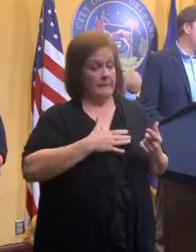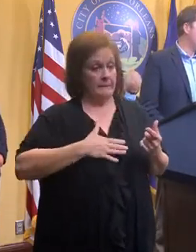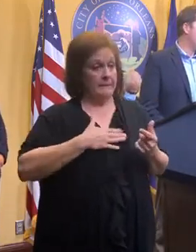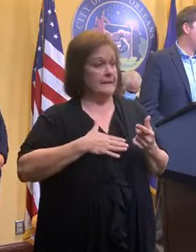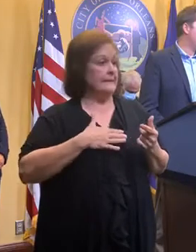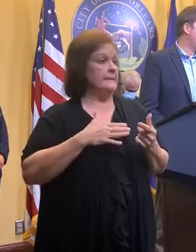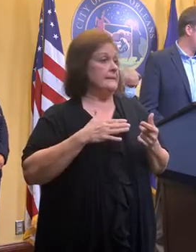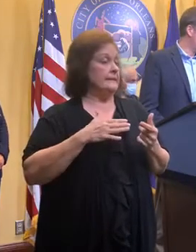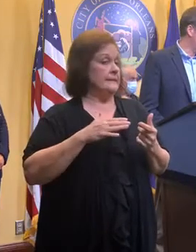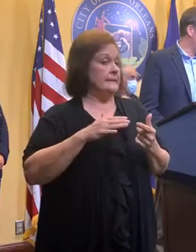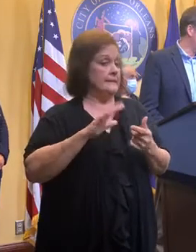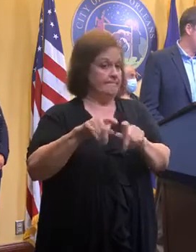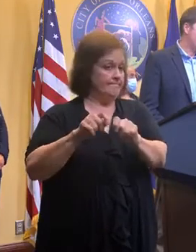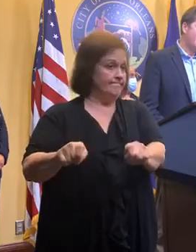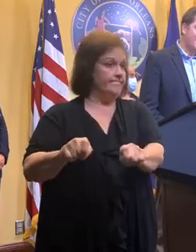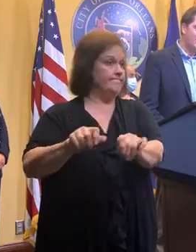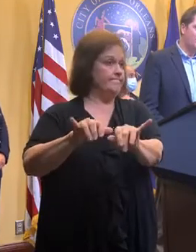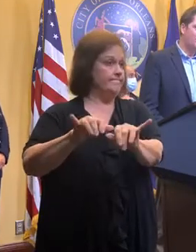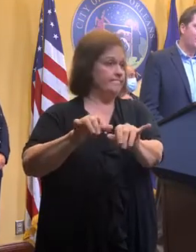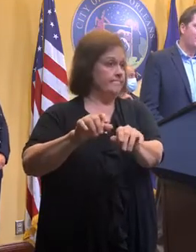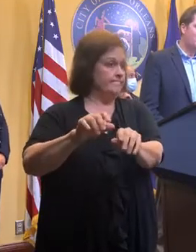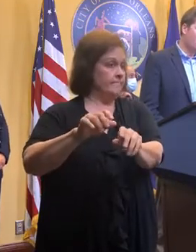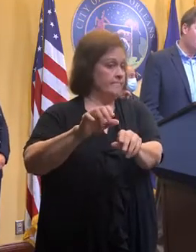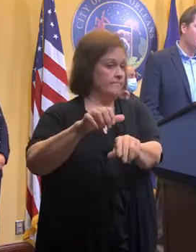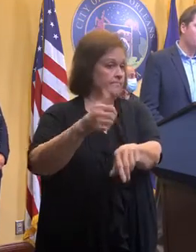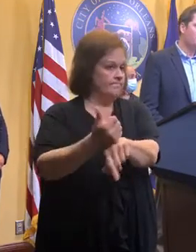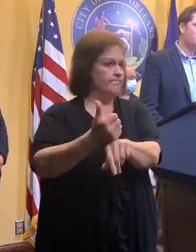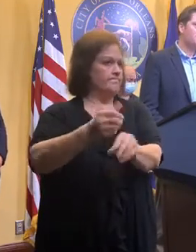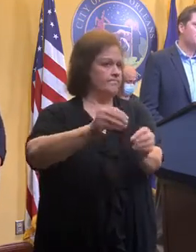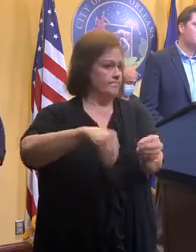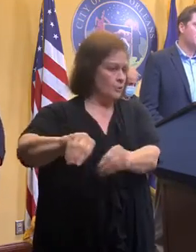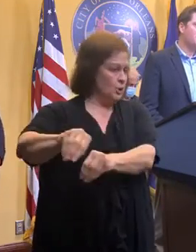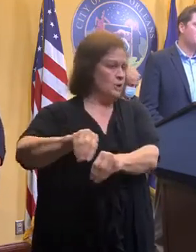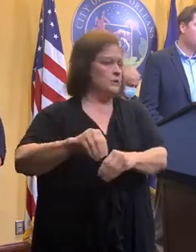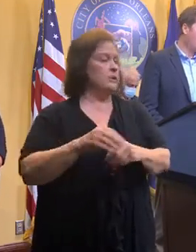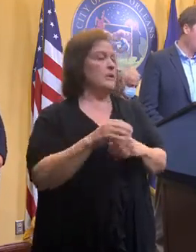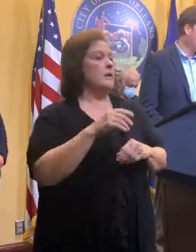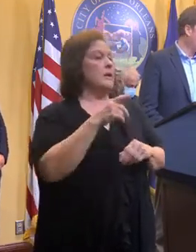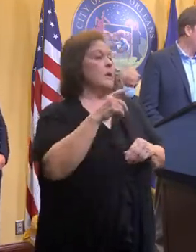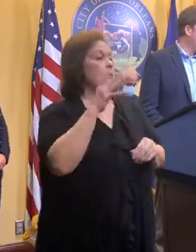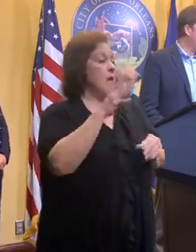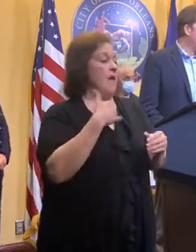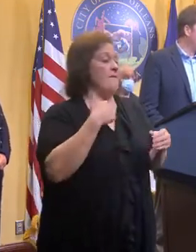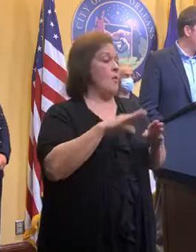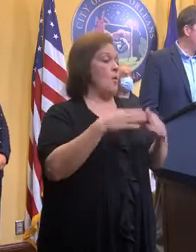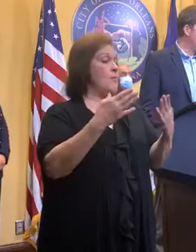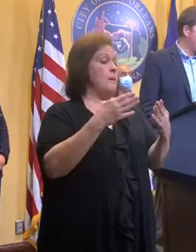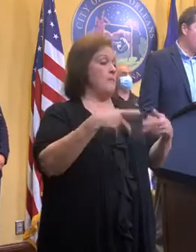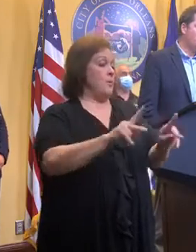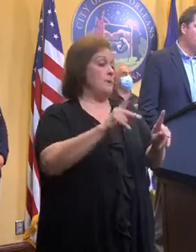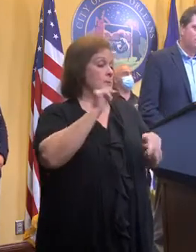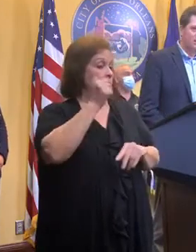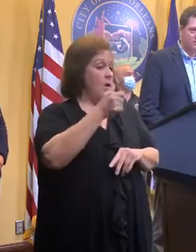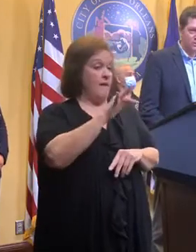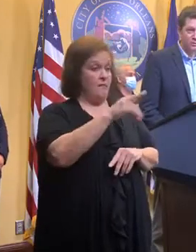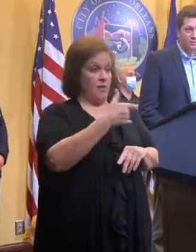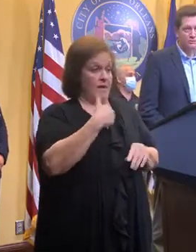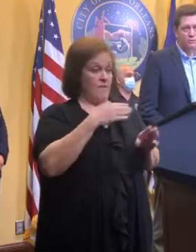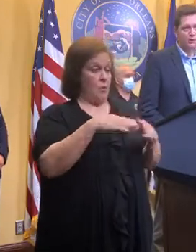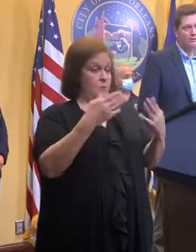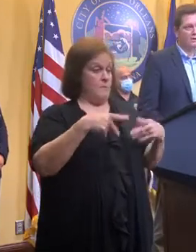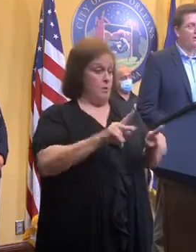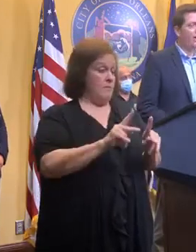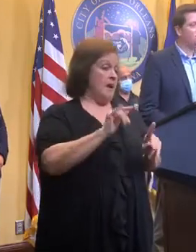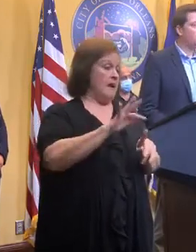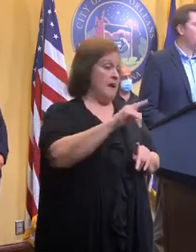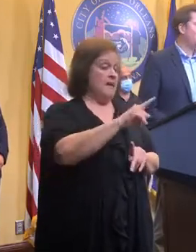for this storm. We'll have a second notice going out to all open permits tomorrow, but please, if you have an open permit, if you're a builder,